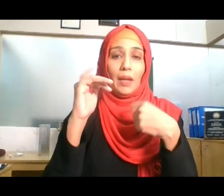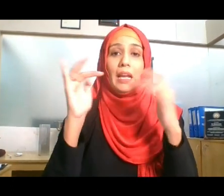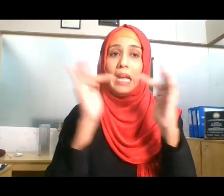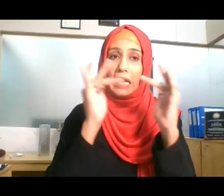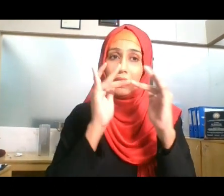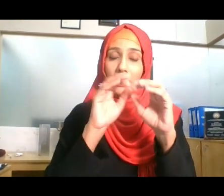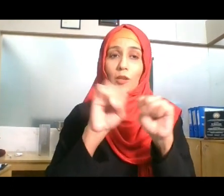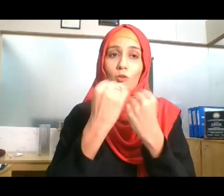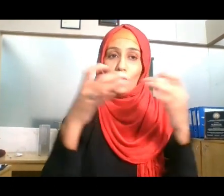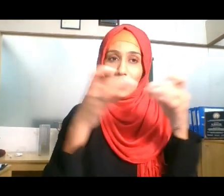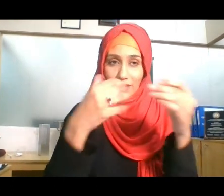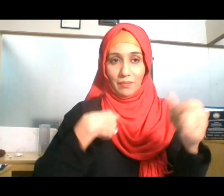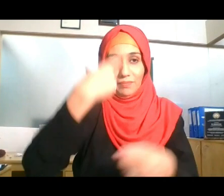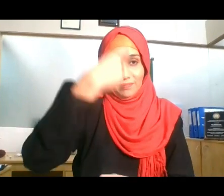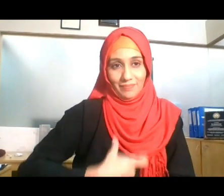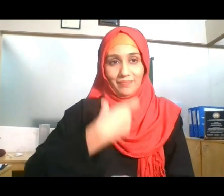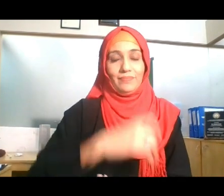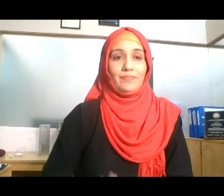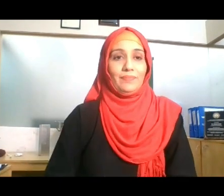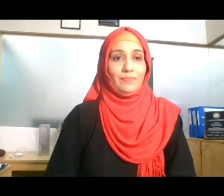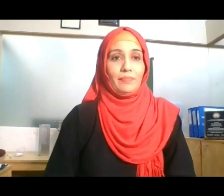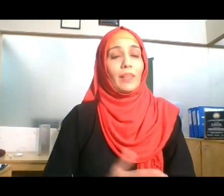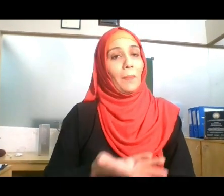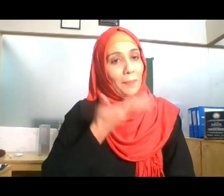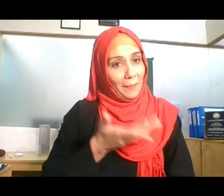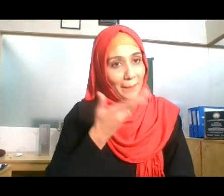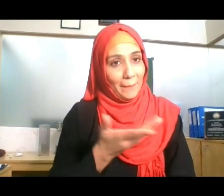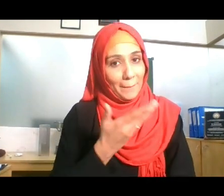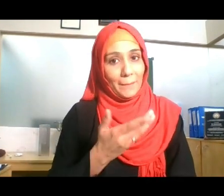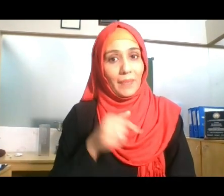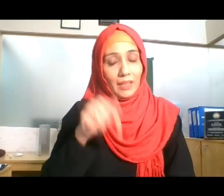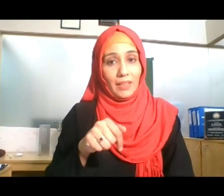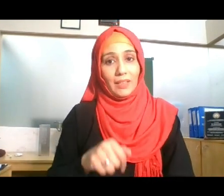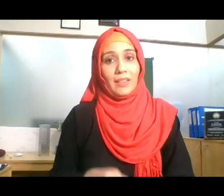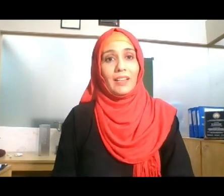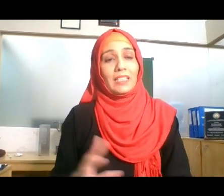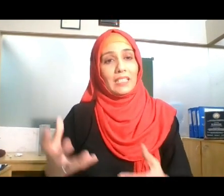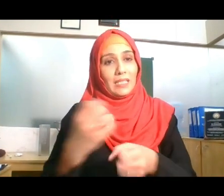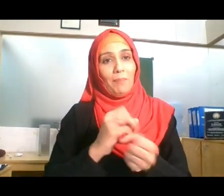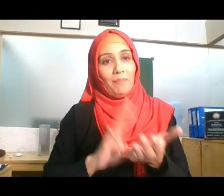and myself to speak in this August gathering.